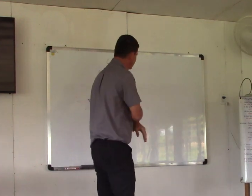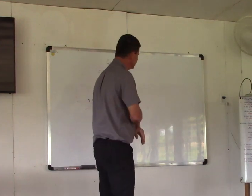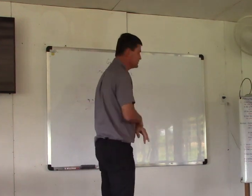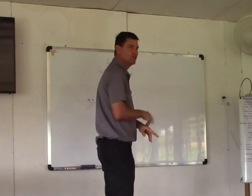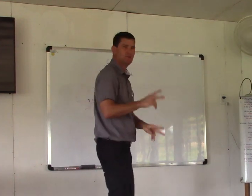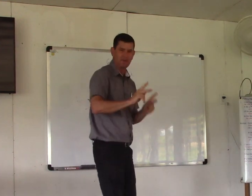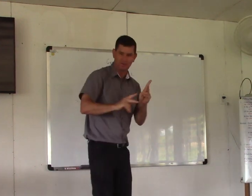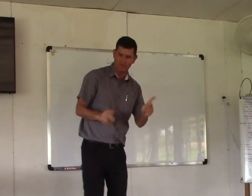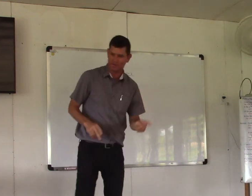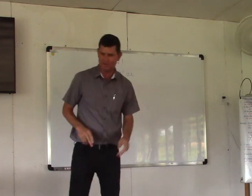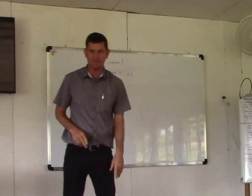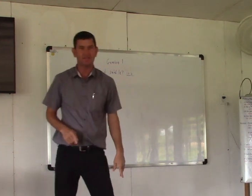People.